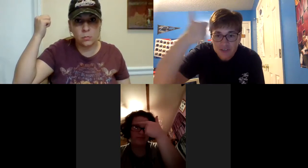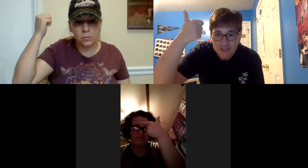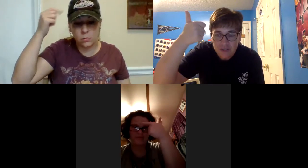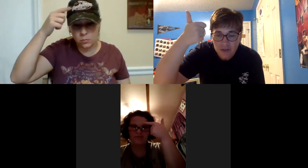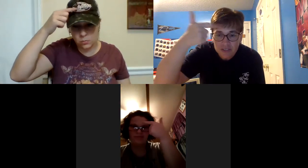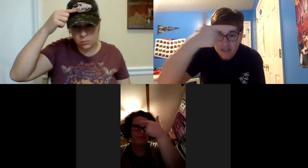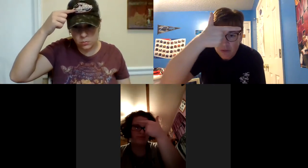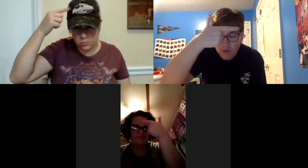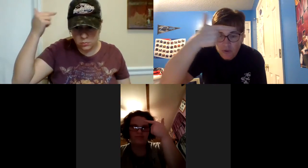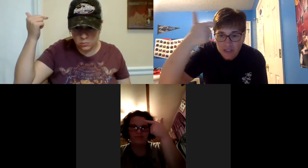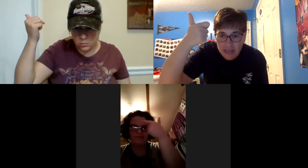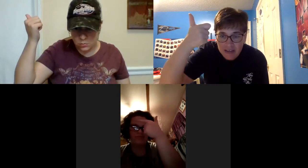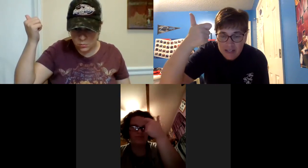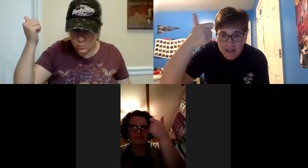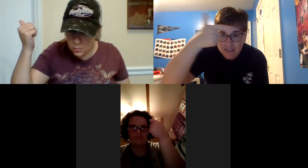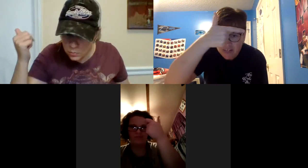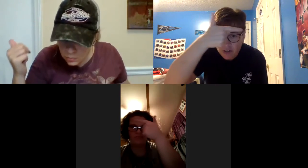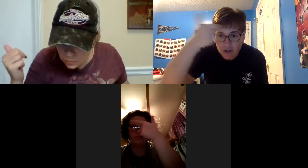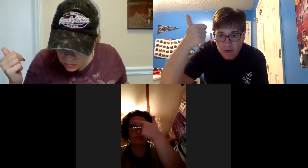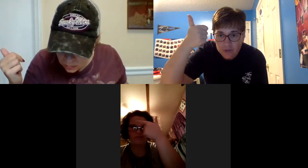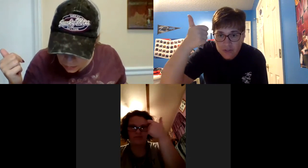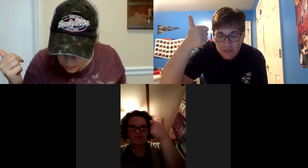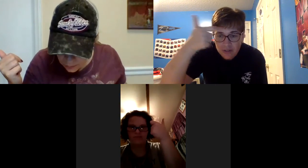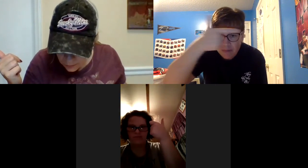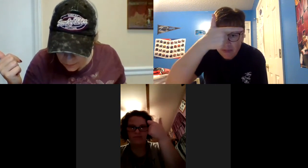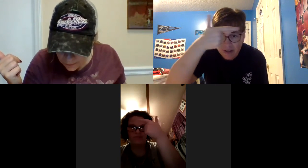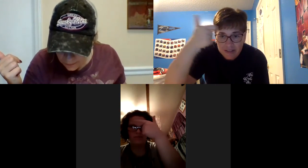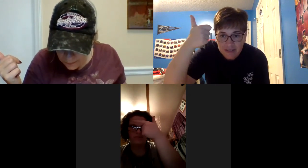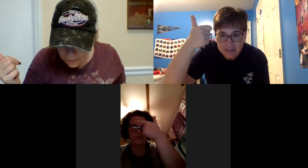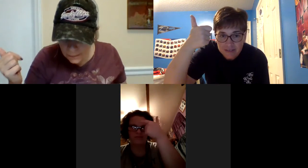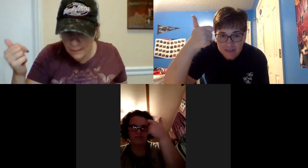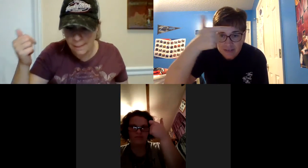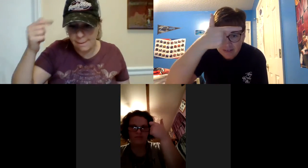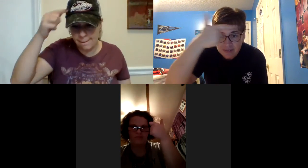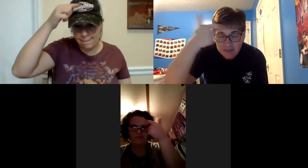And you're just closing, pulling that index finger closed because,